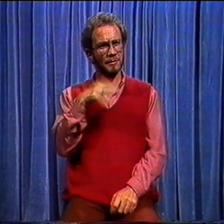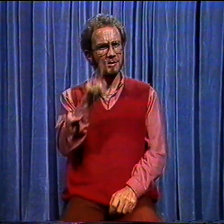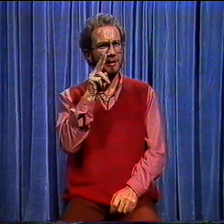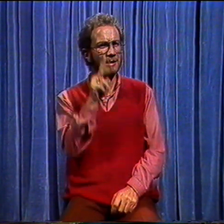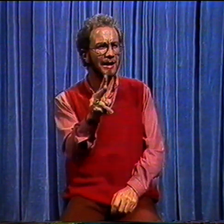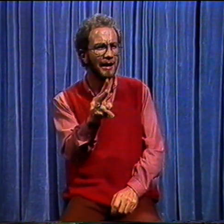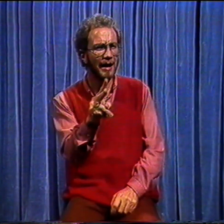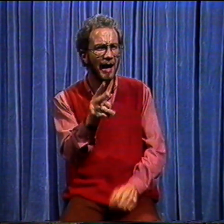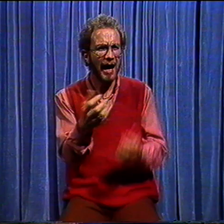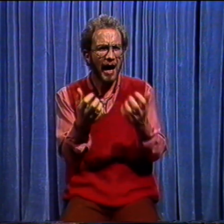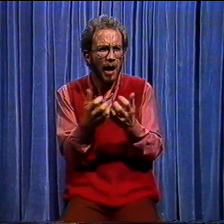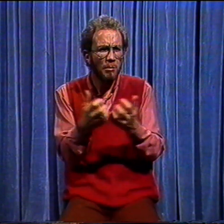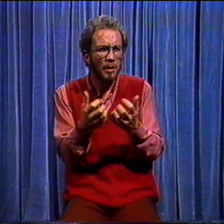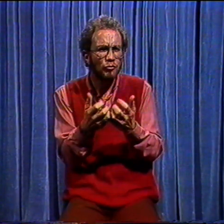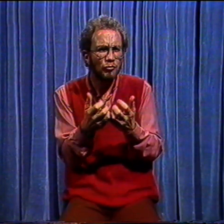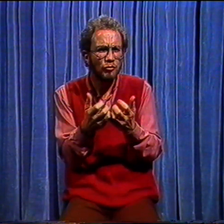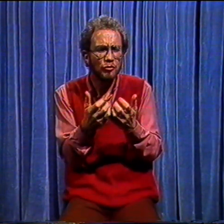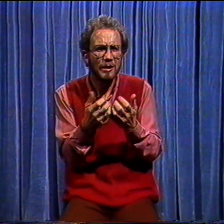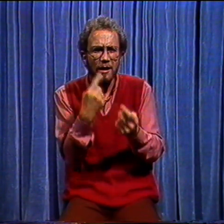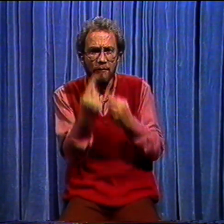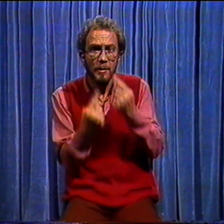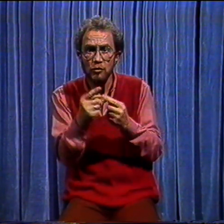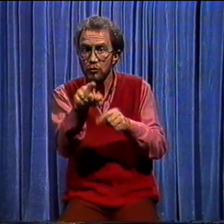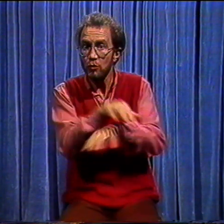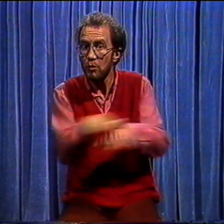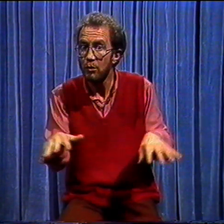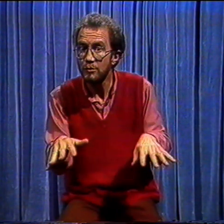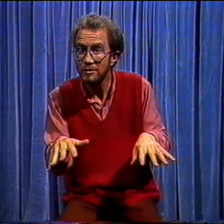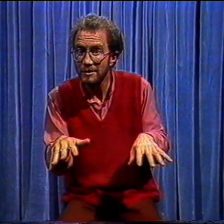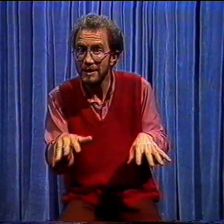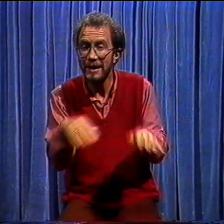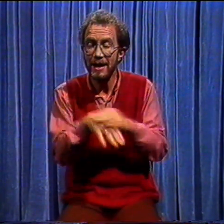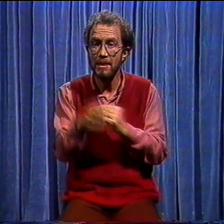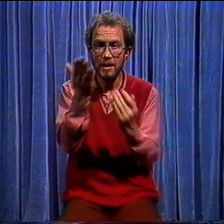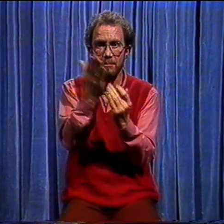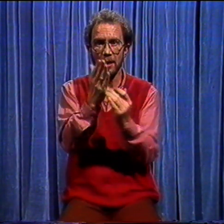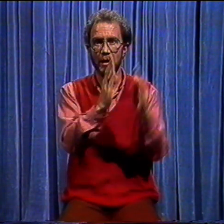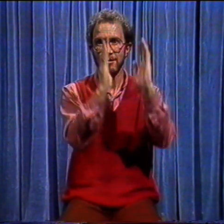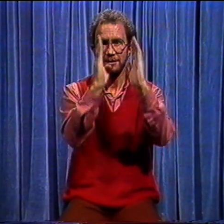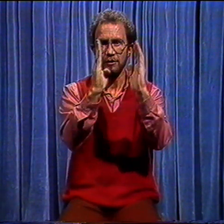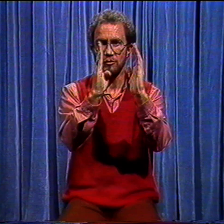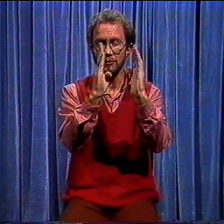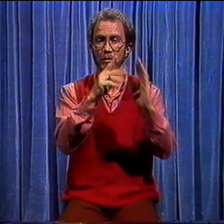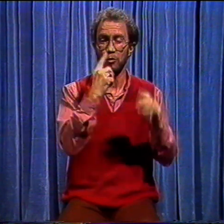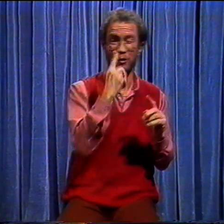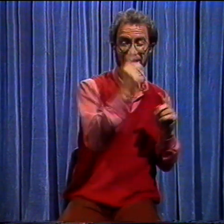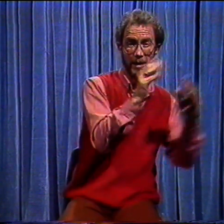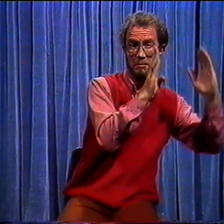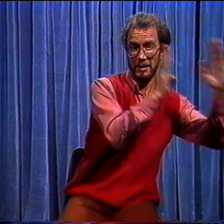And we want to see how much information you lose in the middle section. You'll